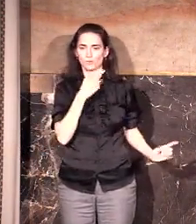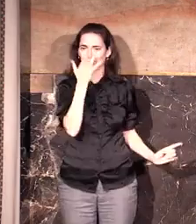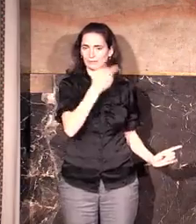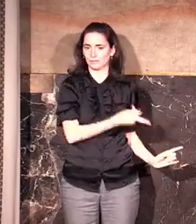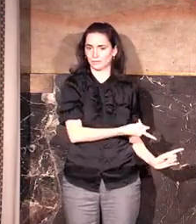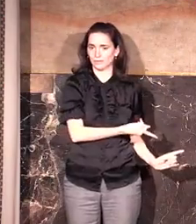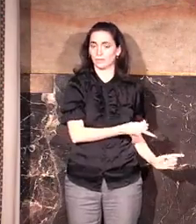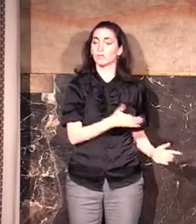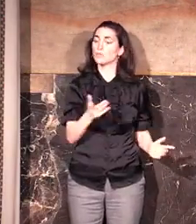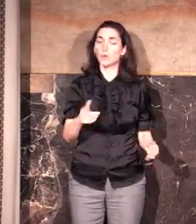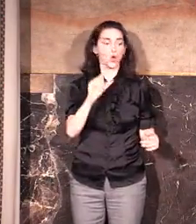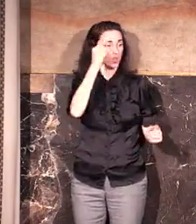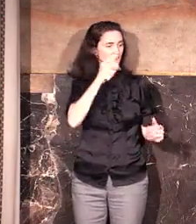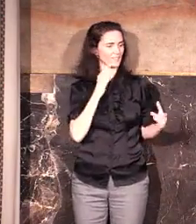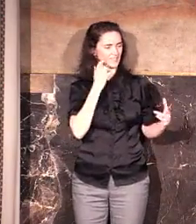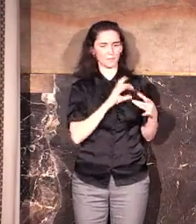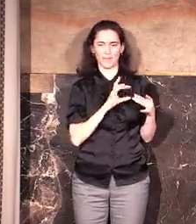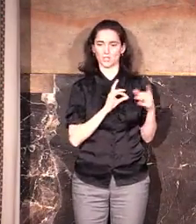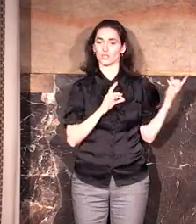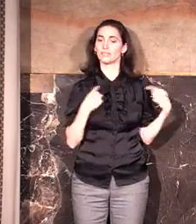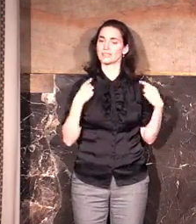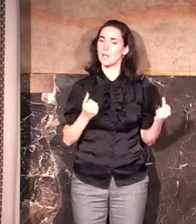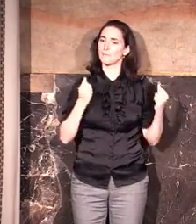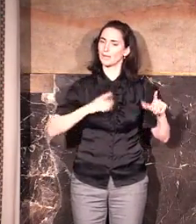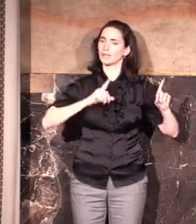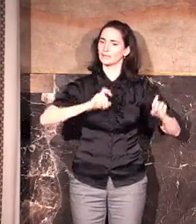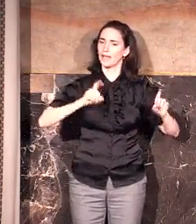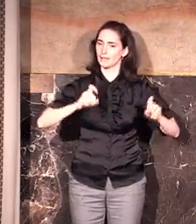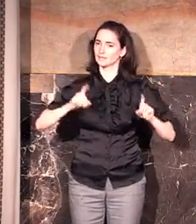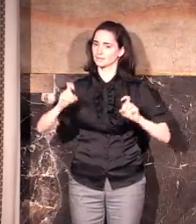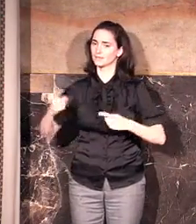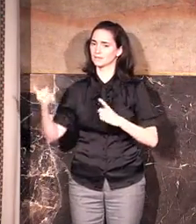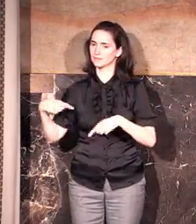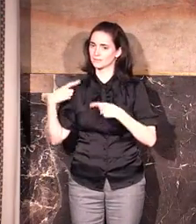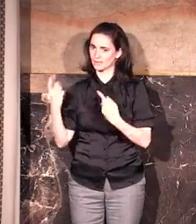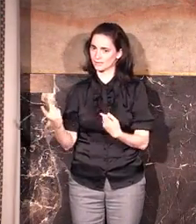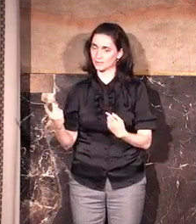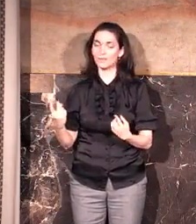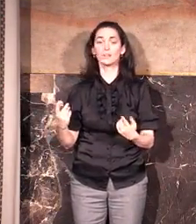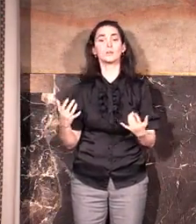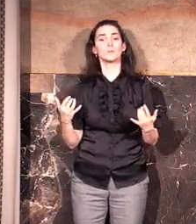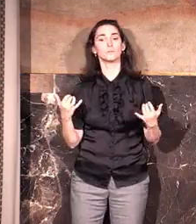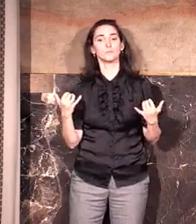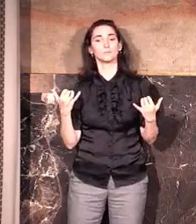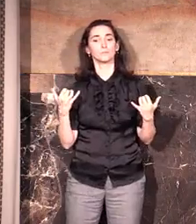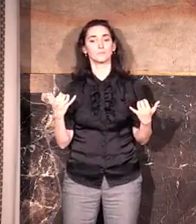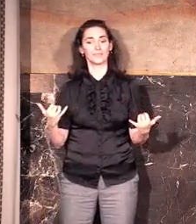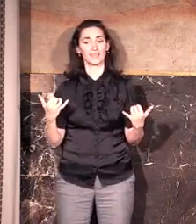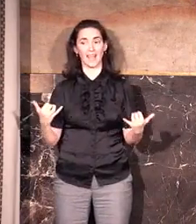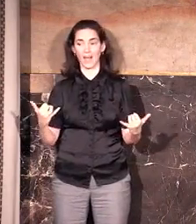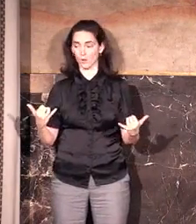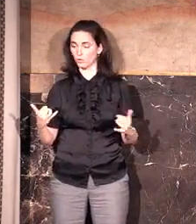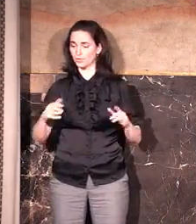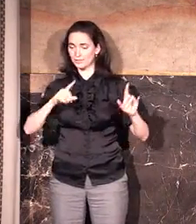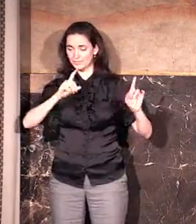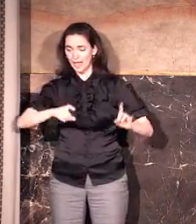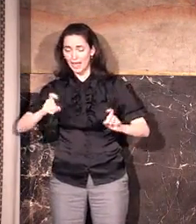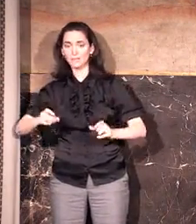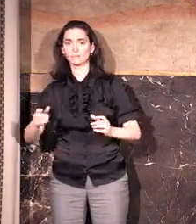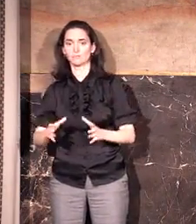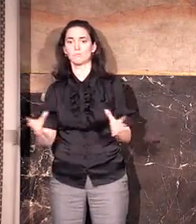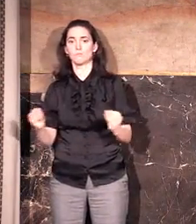significant amount of testing over time, but we are also increasing our ability to test and doing